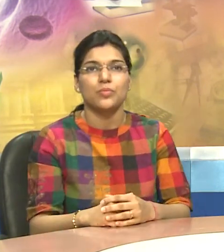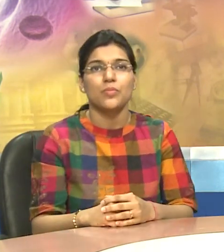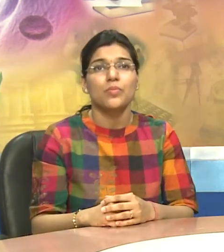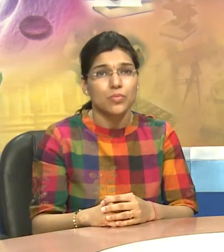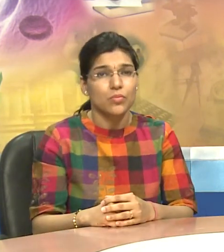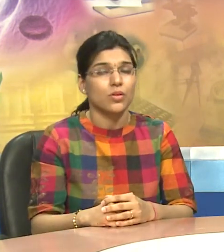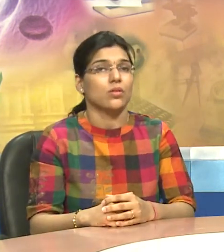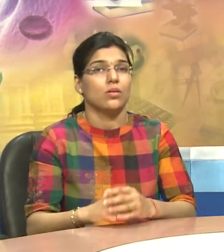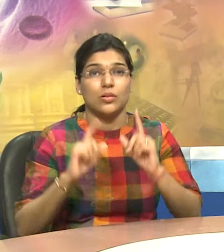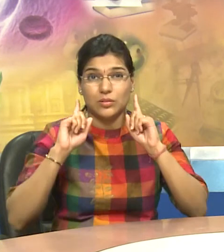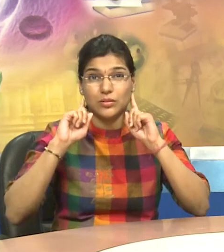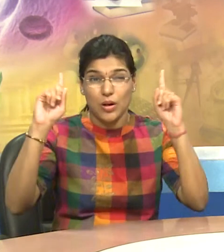As you can see in table,